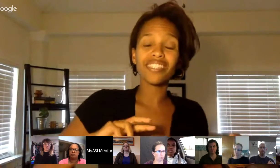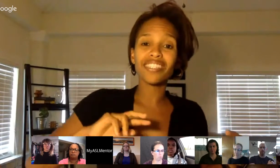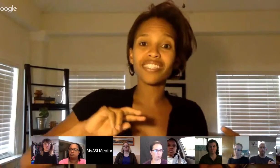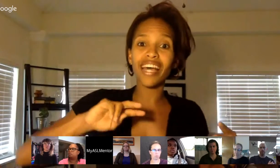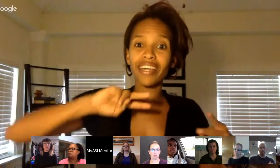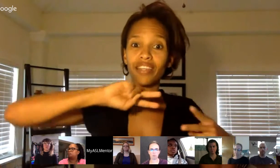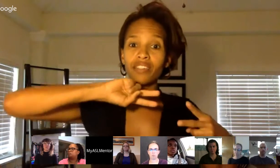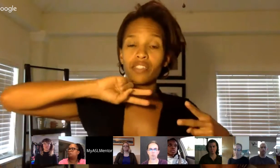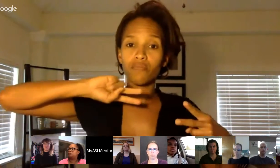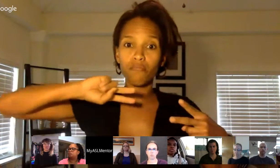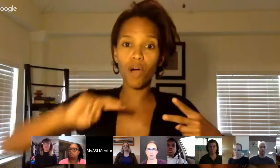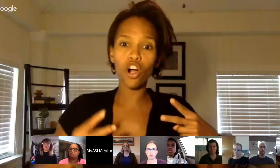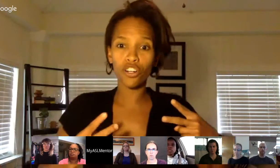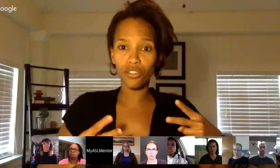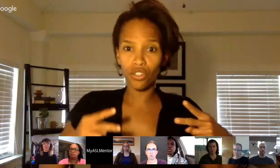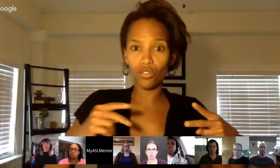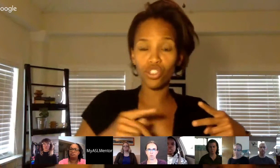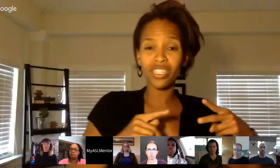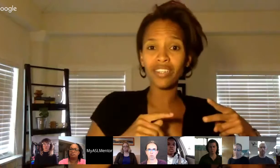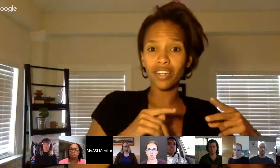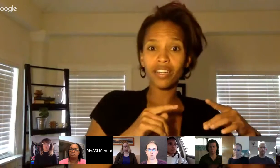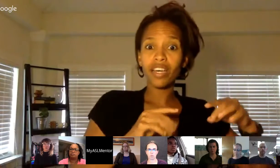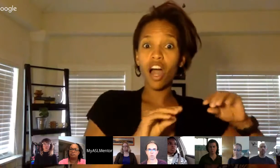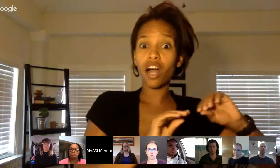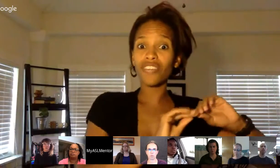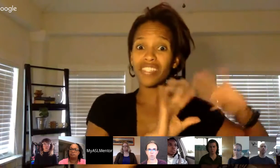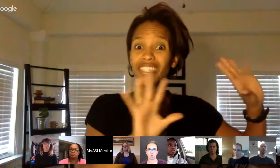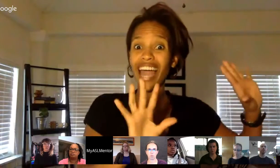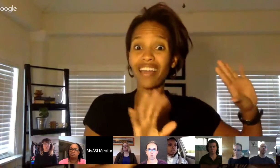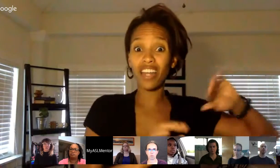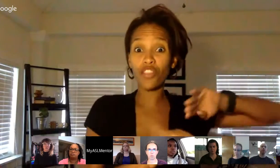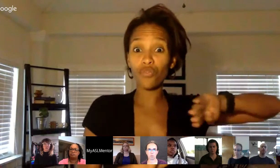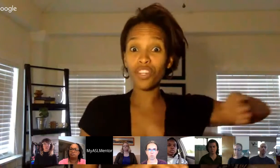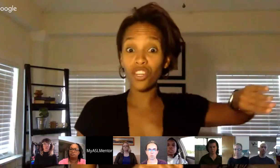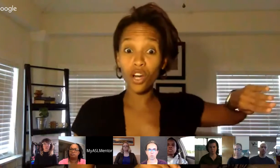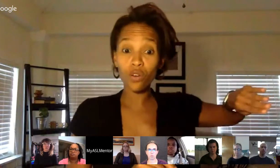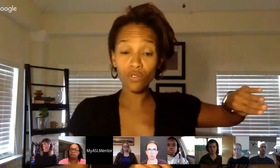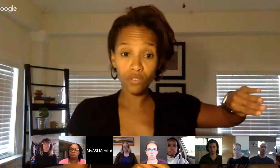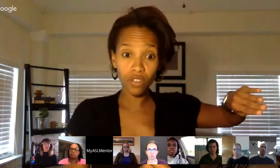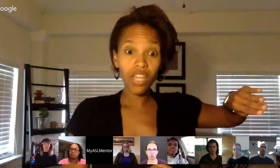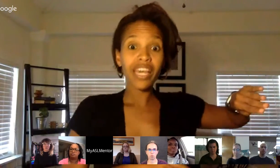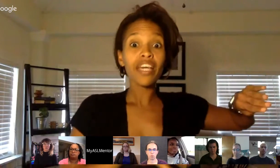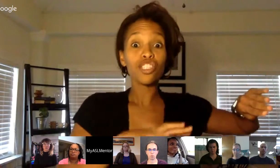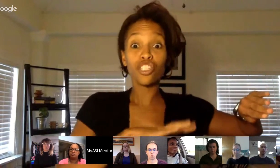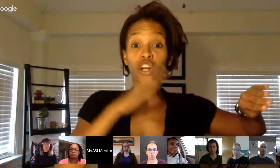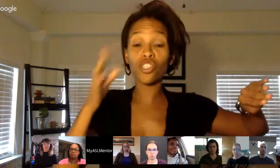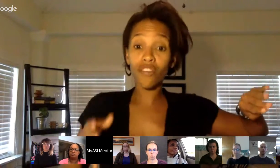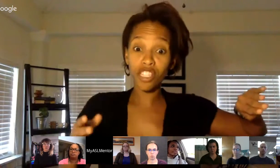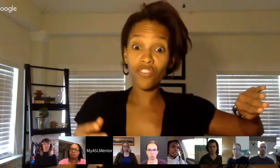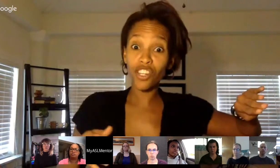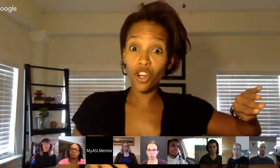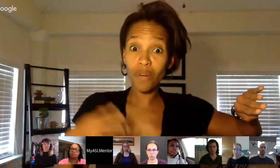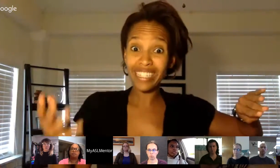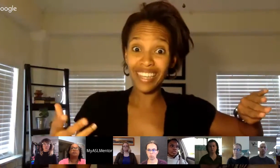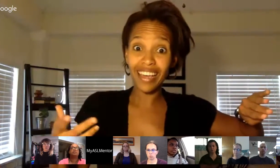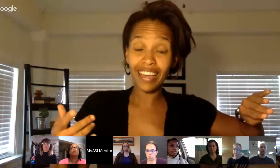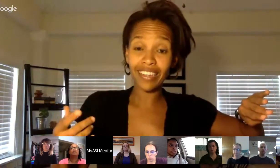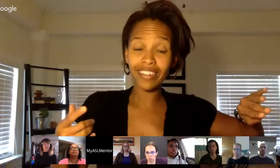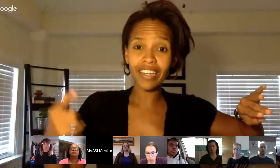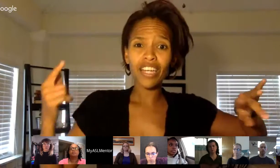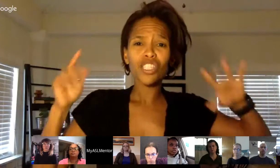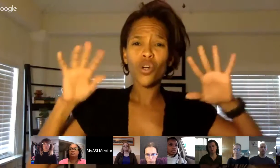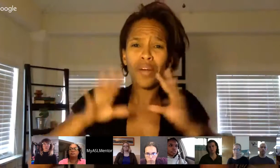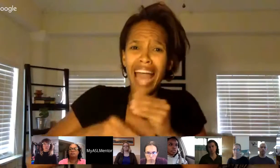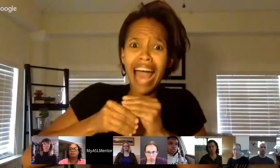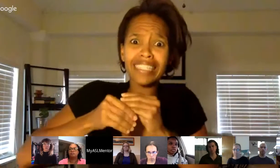the second part. So she obviously had another video. She starts off this video by